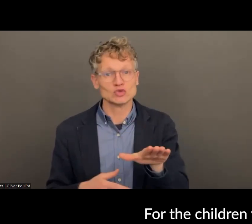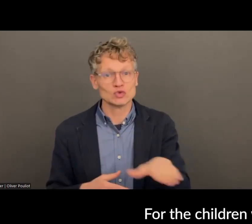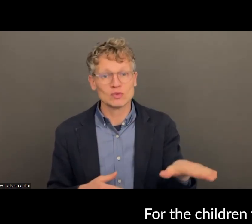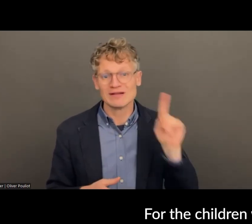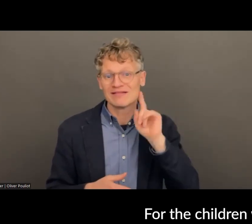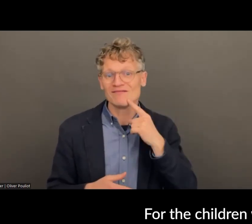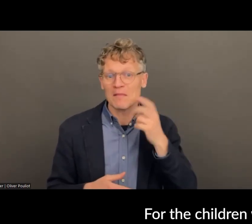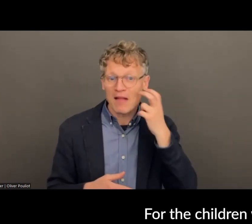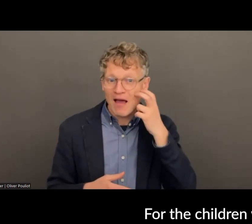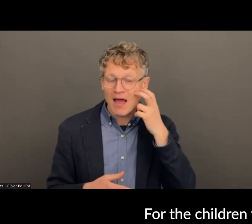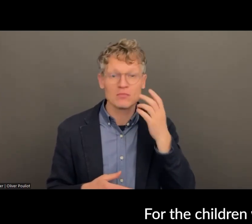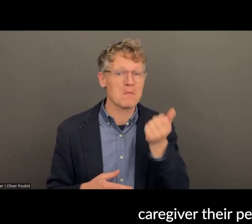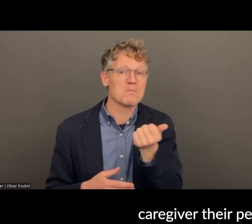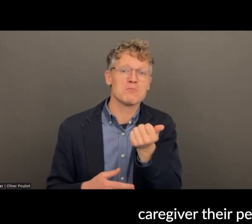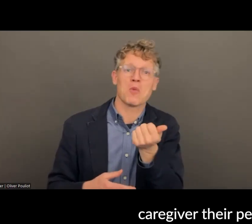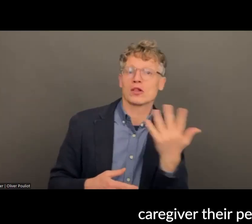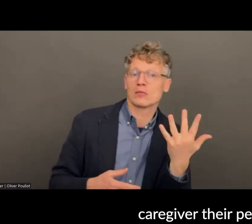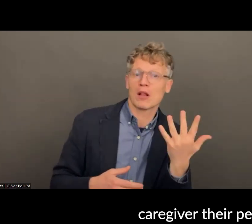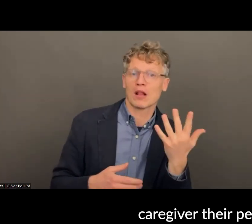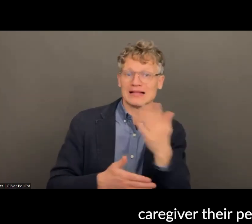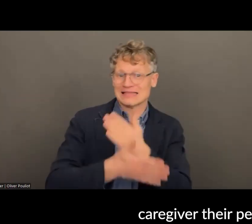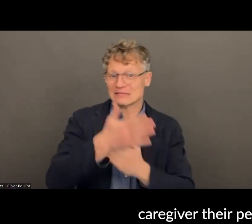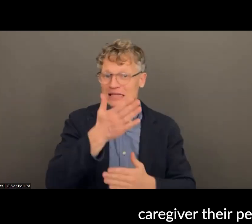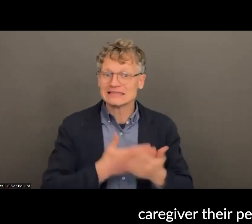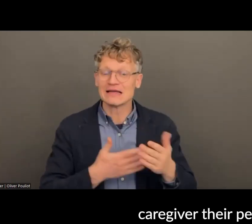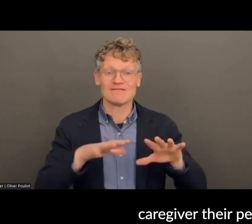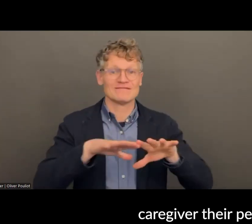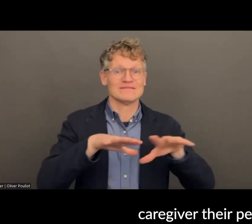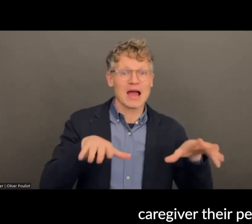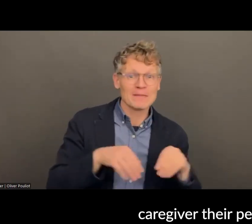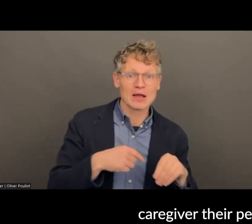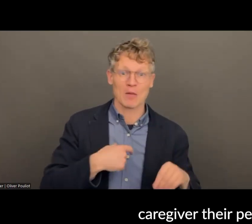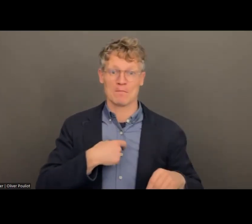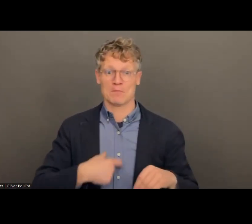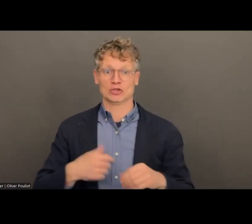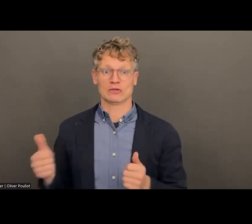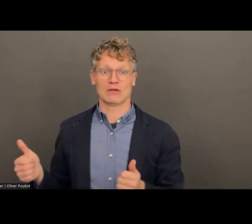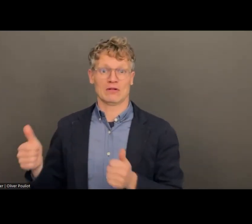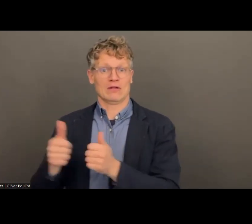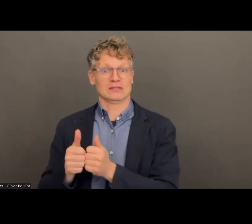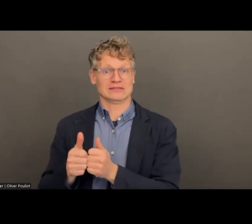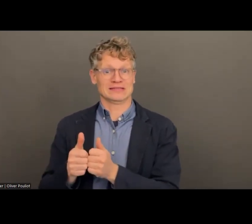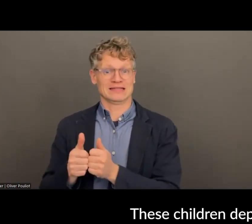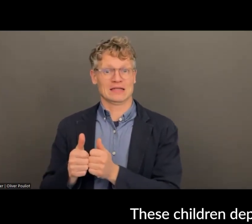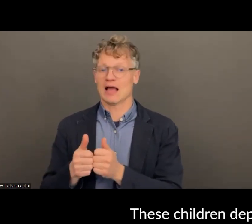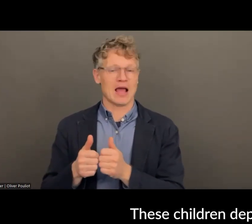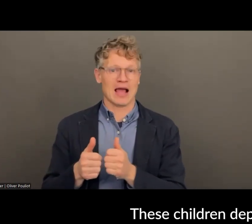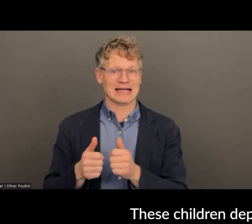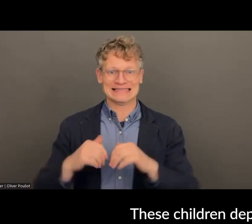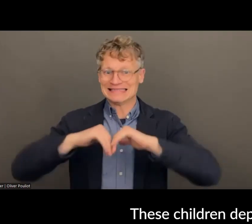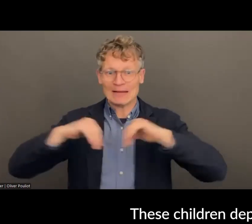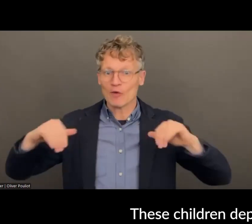multiple disability, family and caregiver, their personal assistants are not the secondary actors. They are the center.